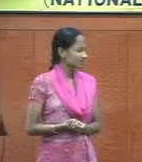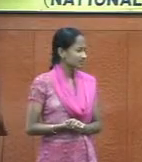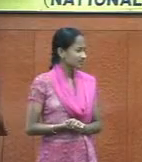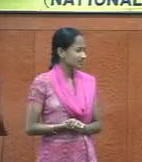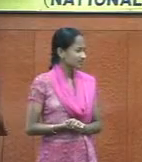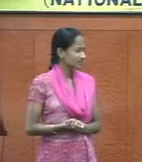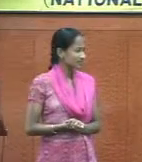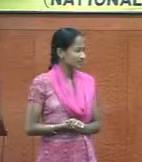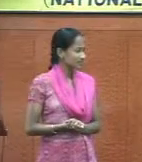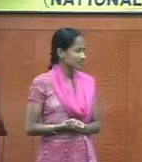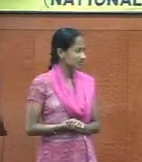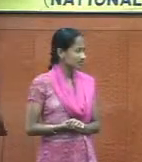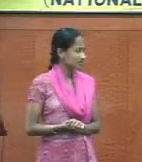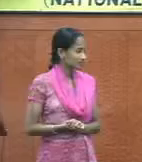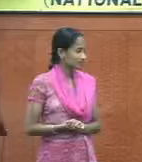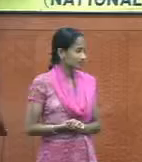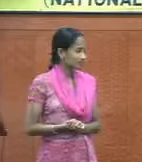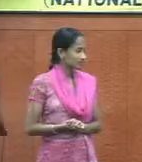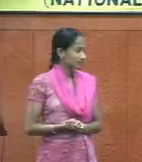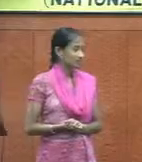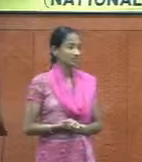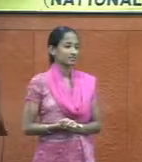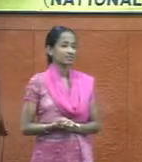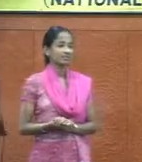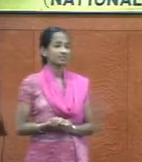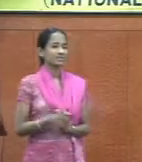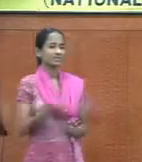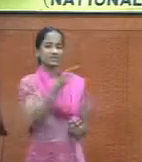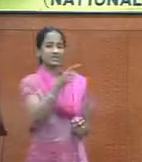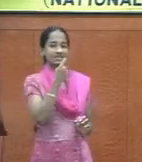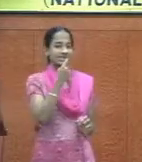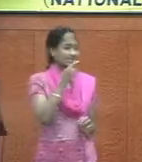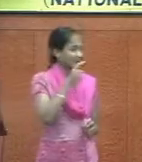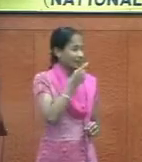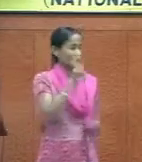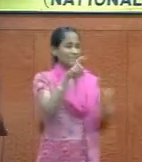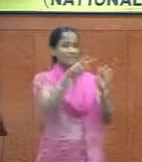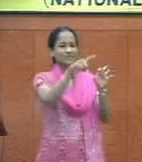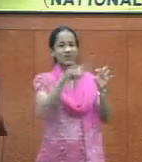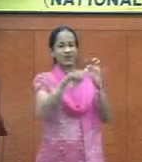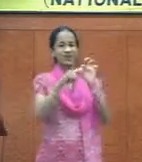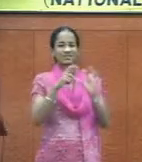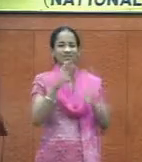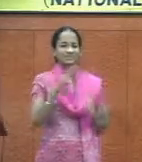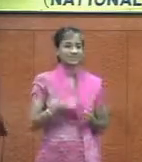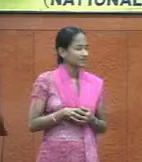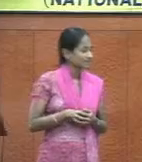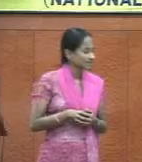a non-disabled person non-hearing impaired the question is